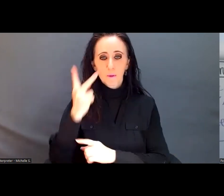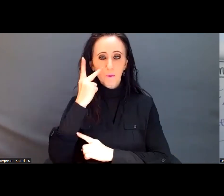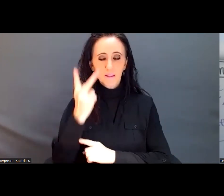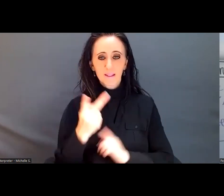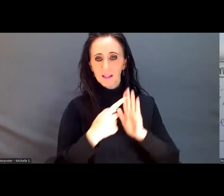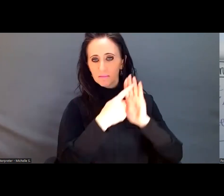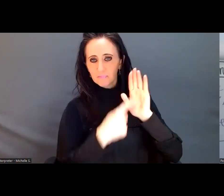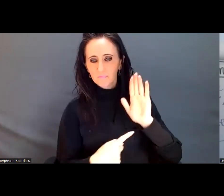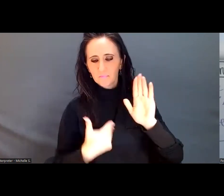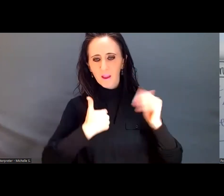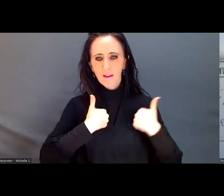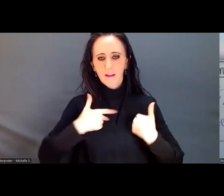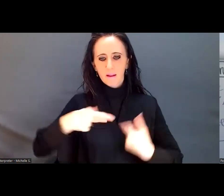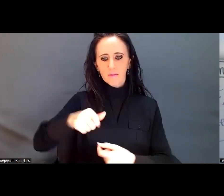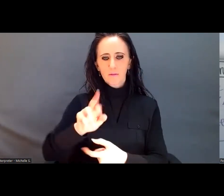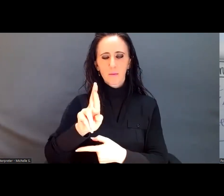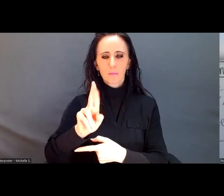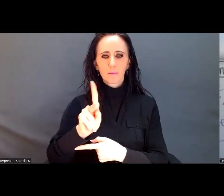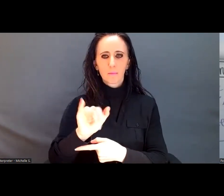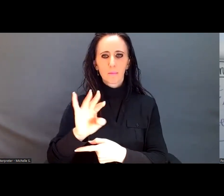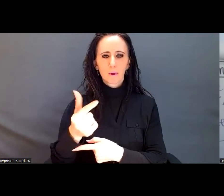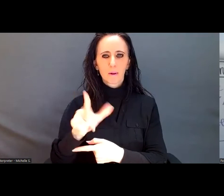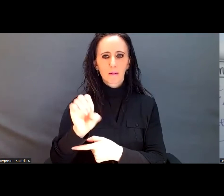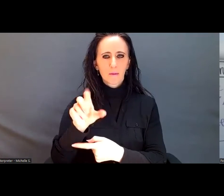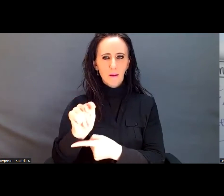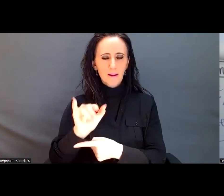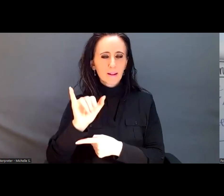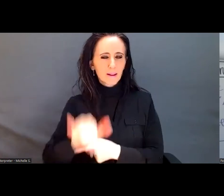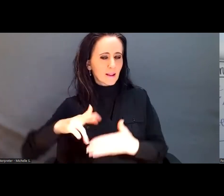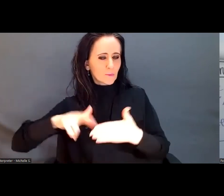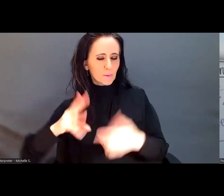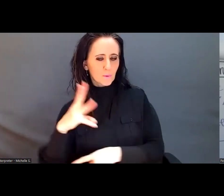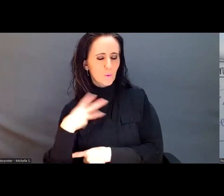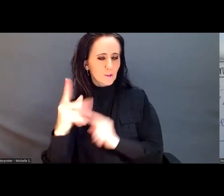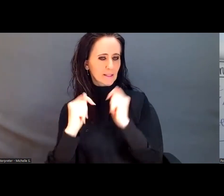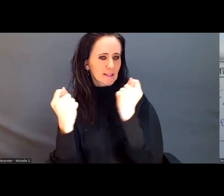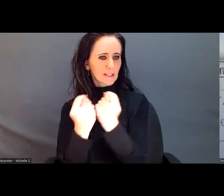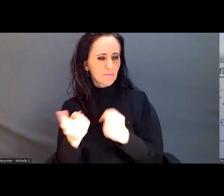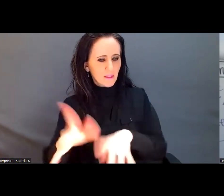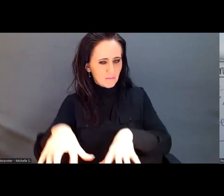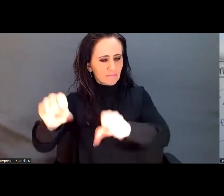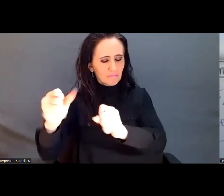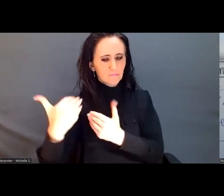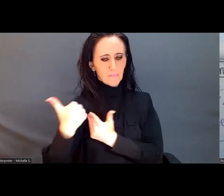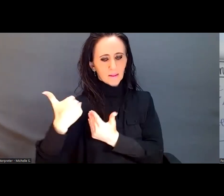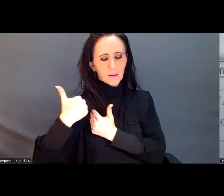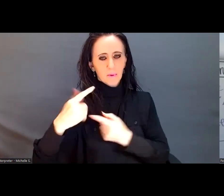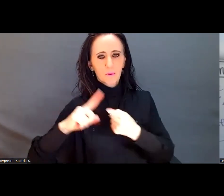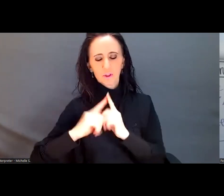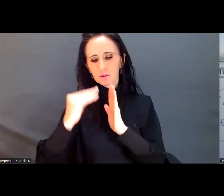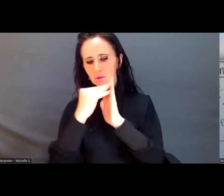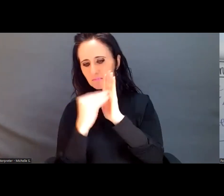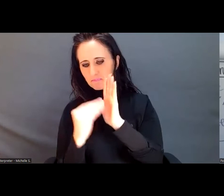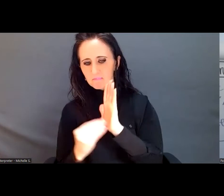the online environment by the Results Washington team. So that Q&A that was earlier mentioned. So